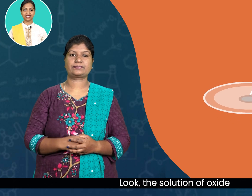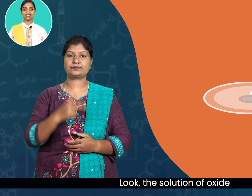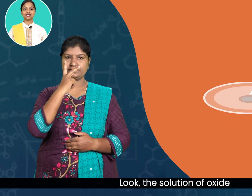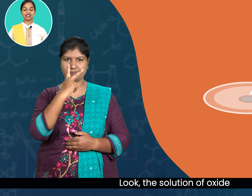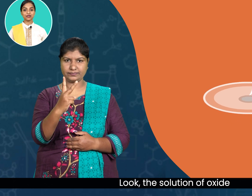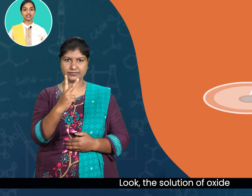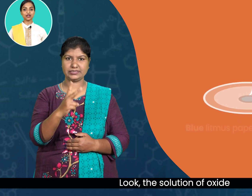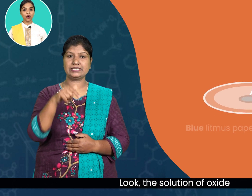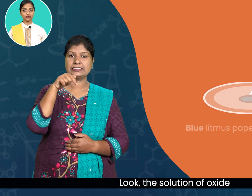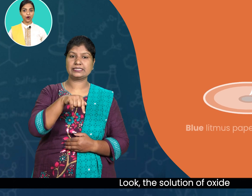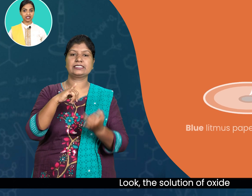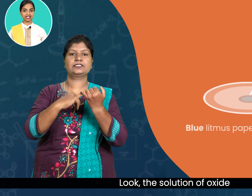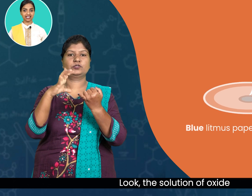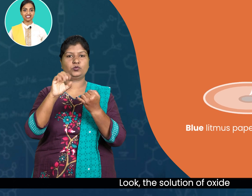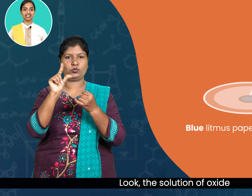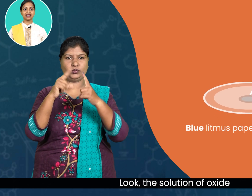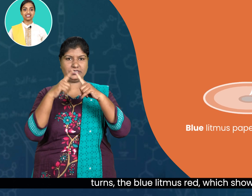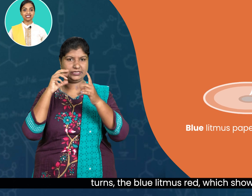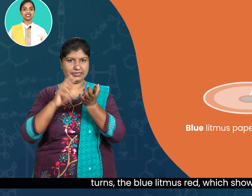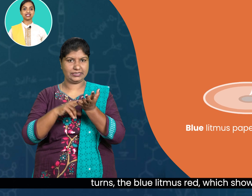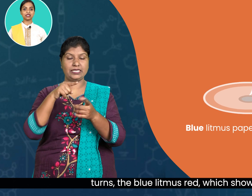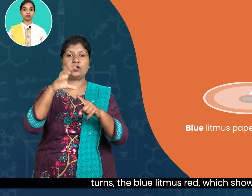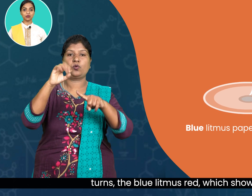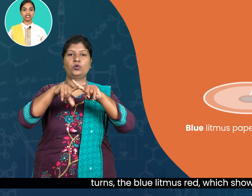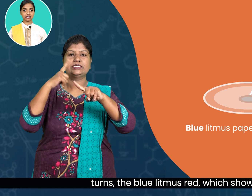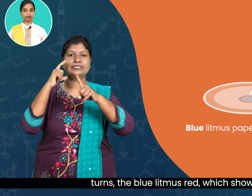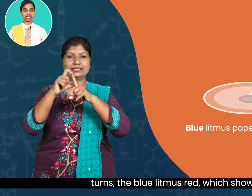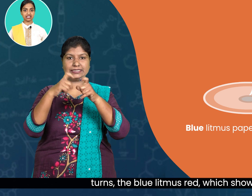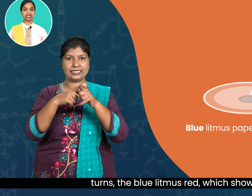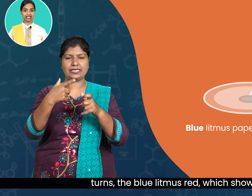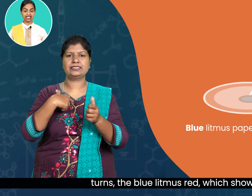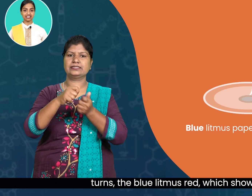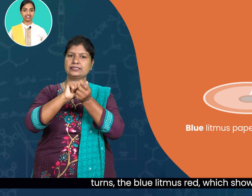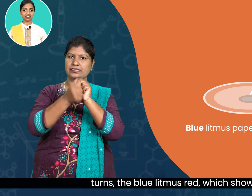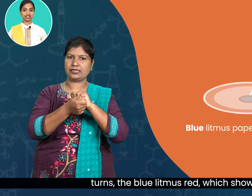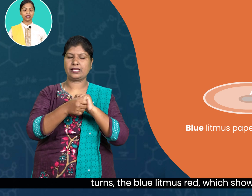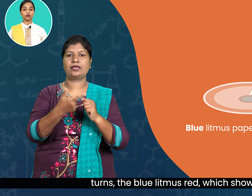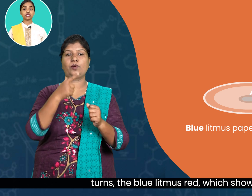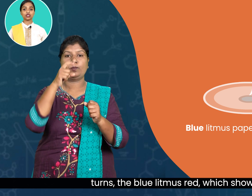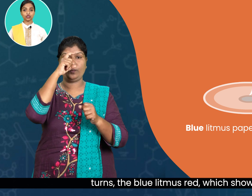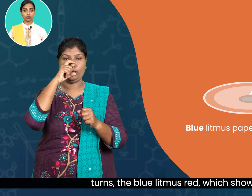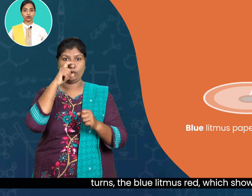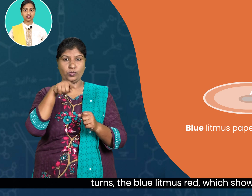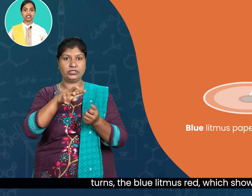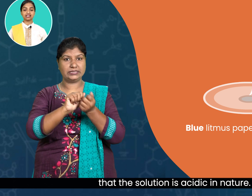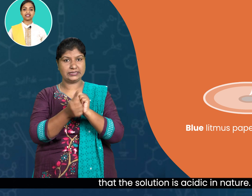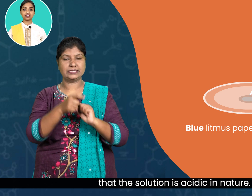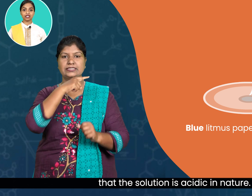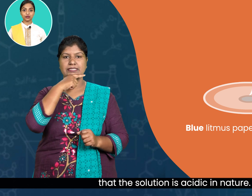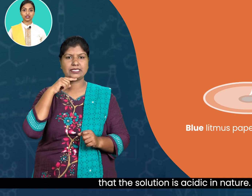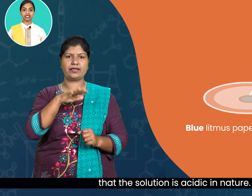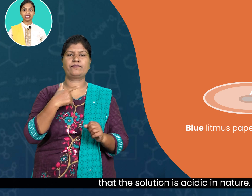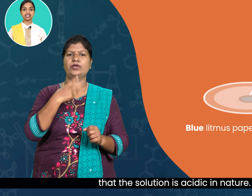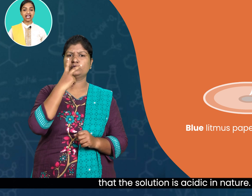Look, the solution of oxide turns the blue litmus red, which shows that